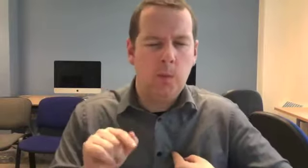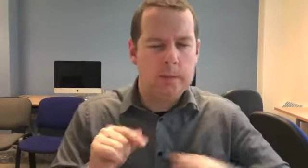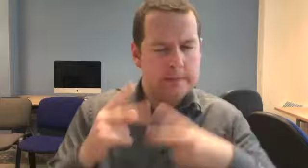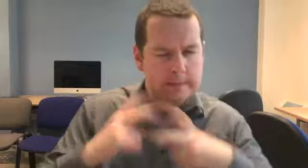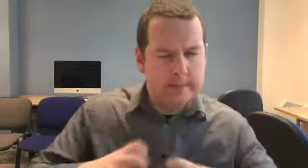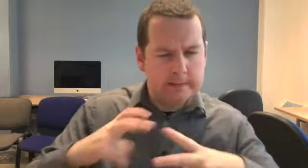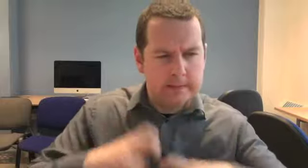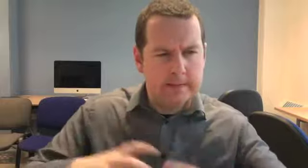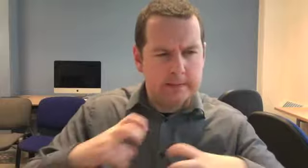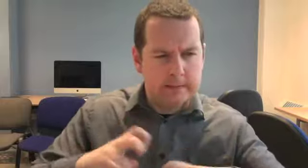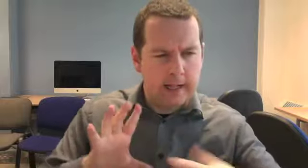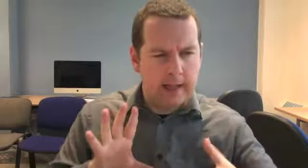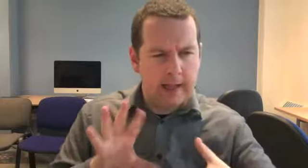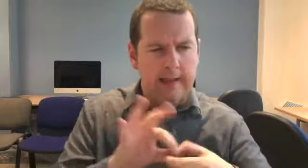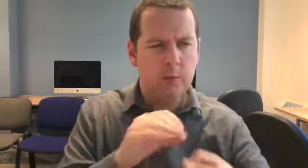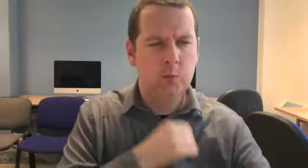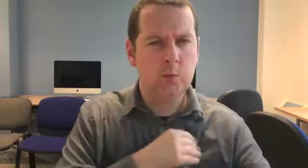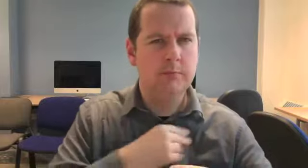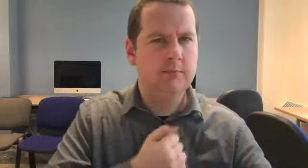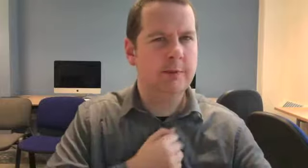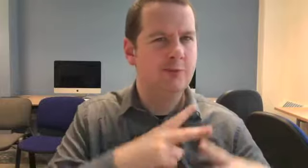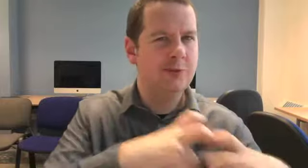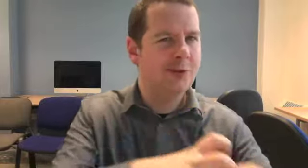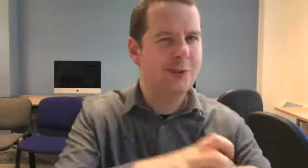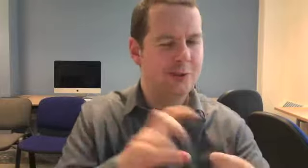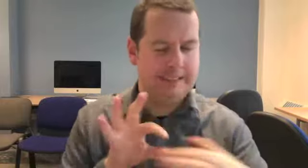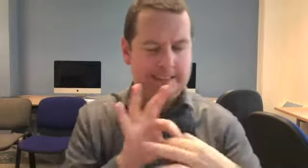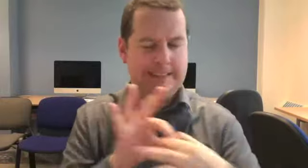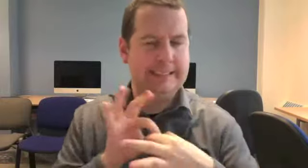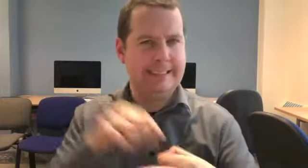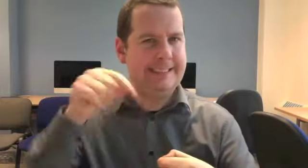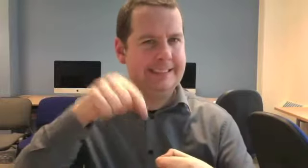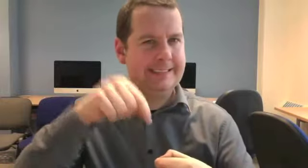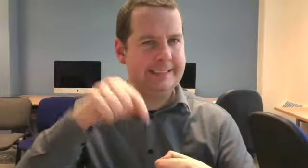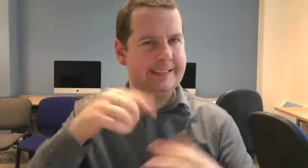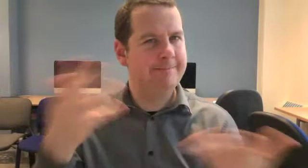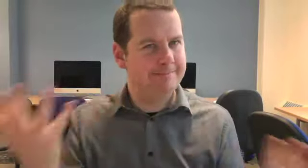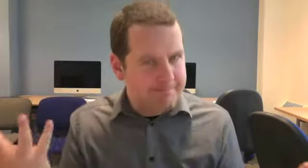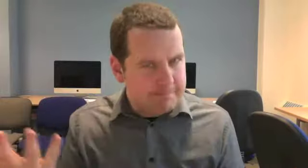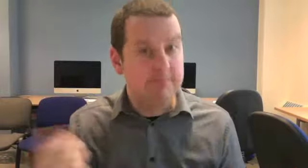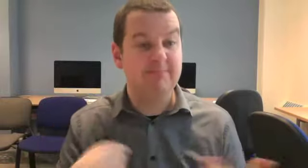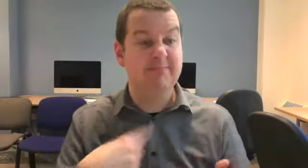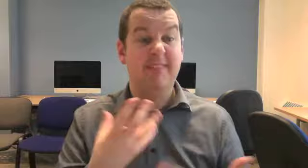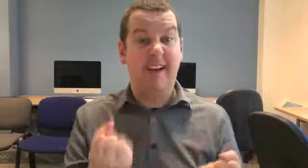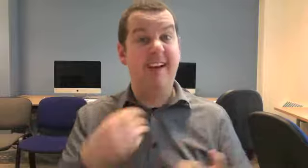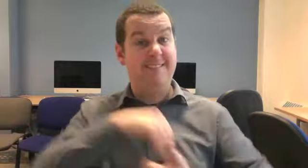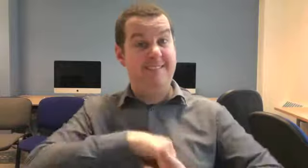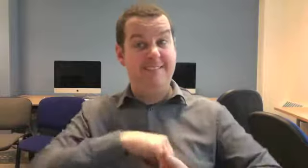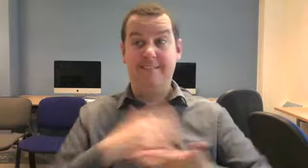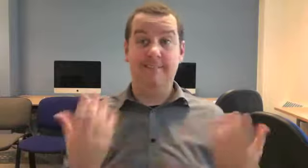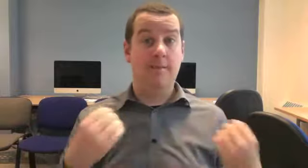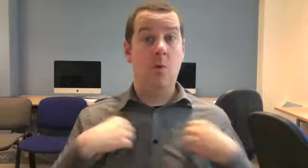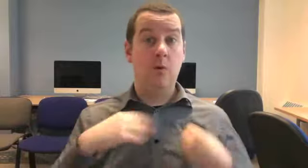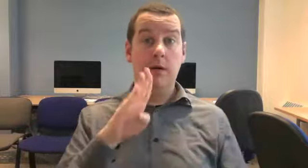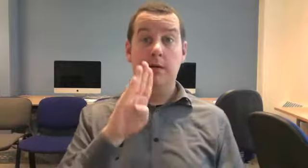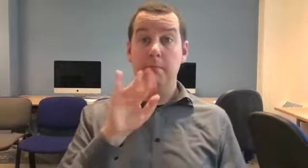I? Who is the I when I say I am researching this? And there is that relationship between the researcher and the researched, whatever that research subject